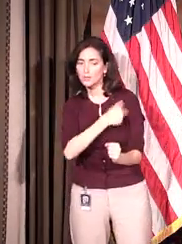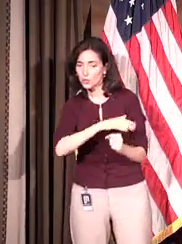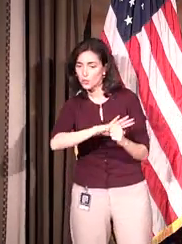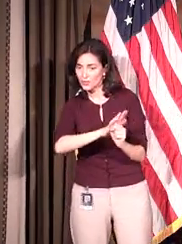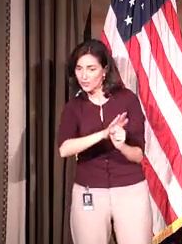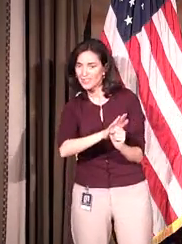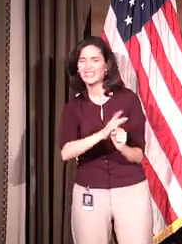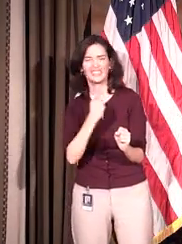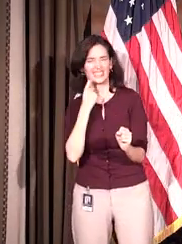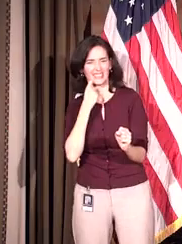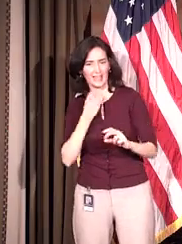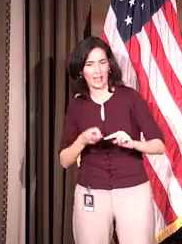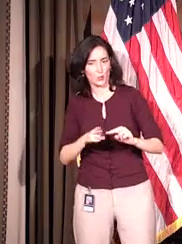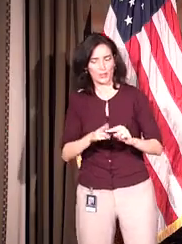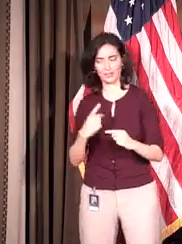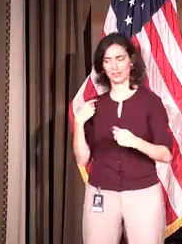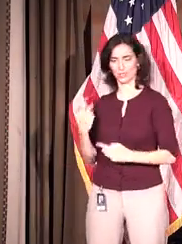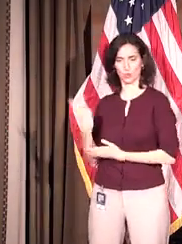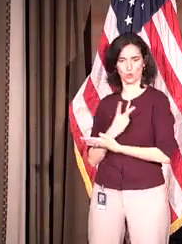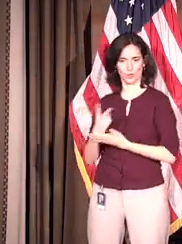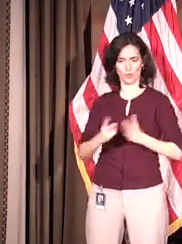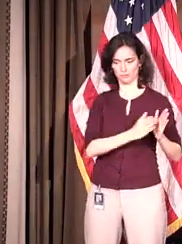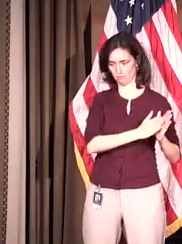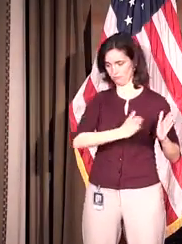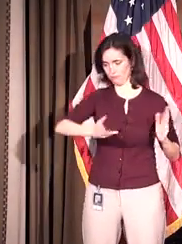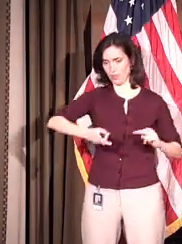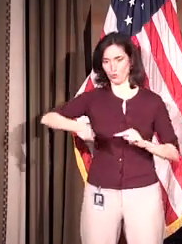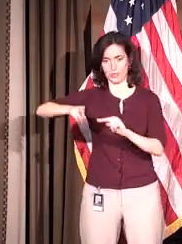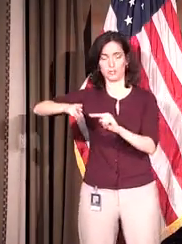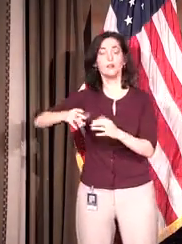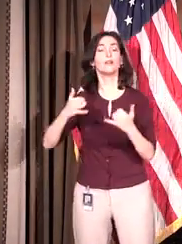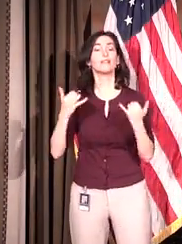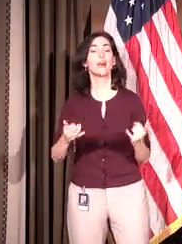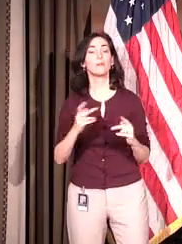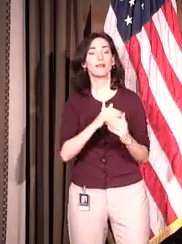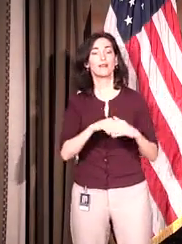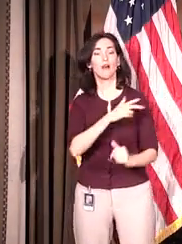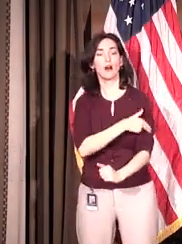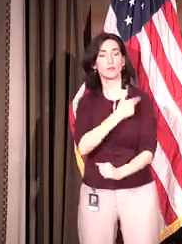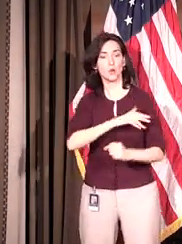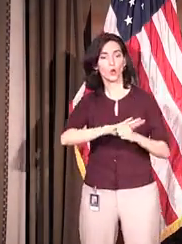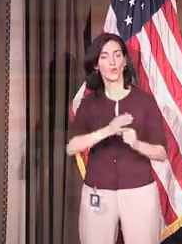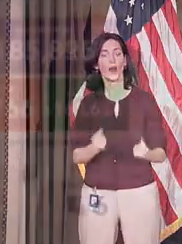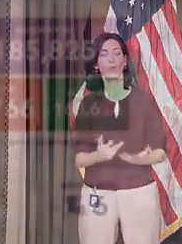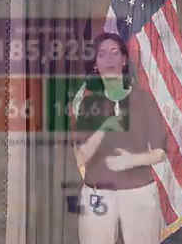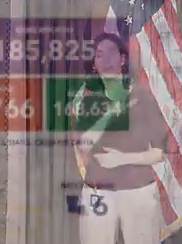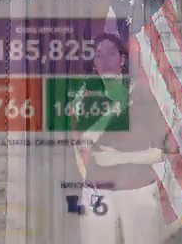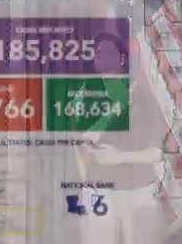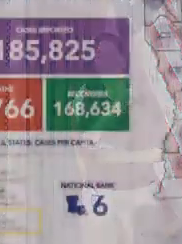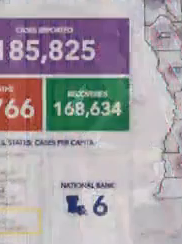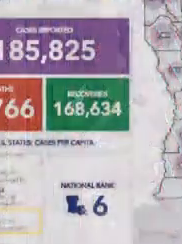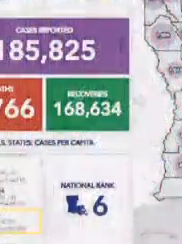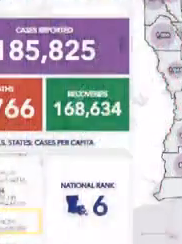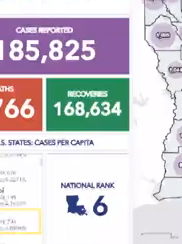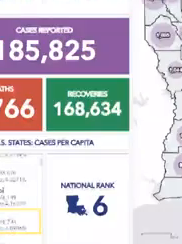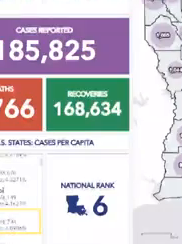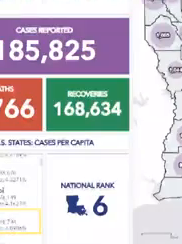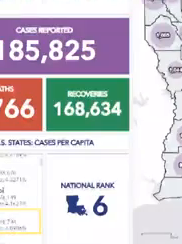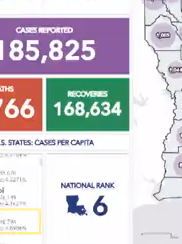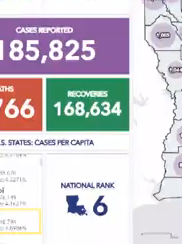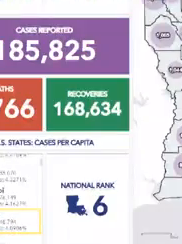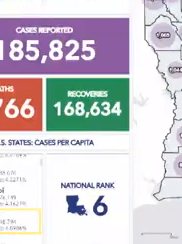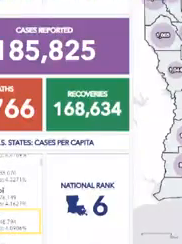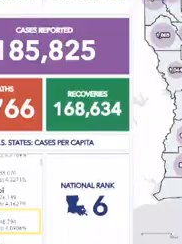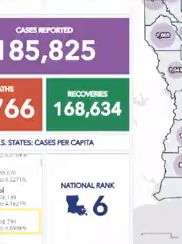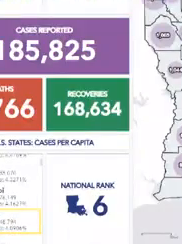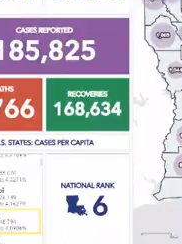14 days. Currently, there are 636 individuals hospitalized across the state of Louisiana with COVID-19. And to put